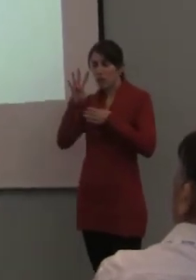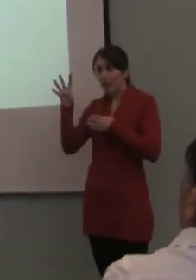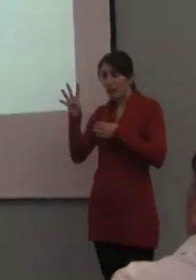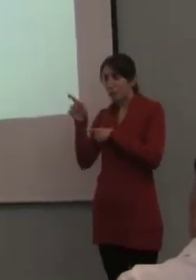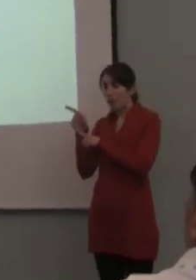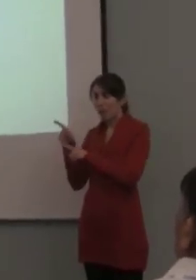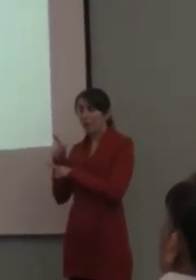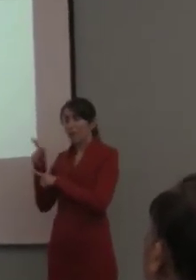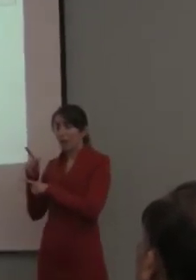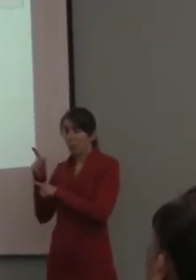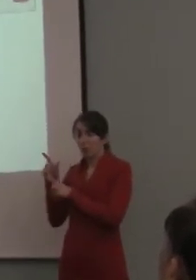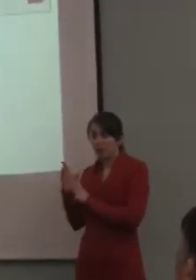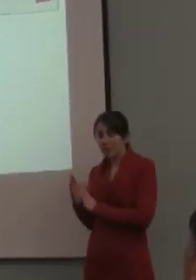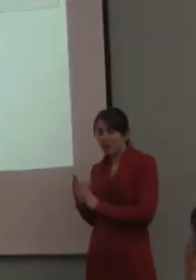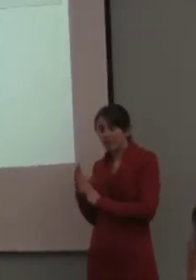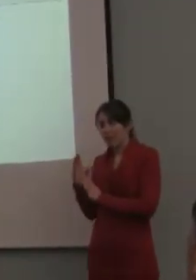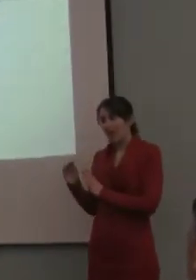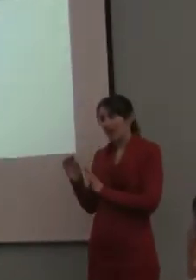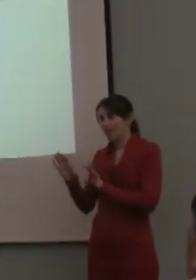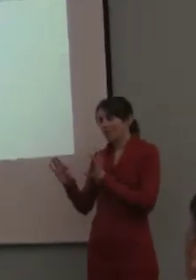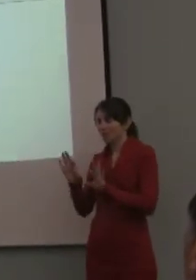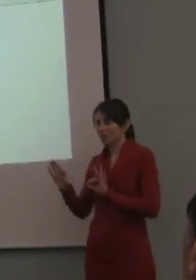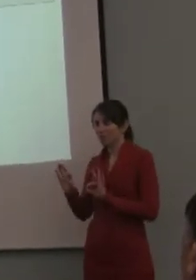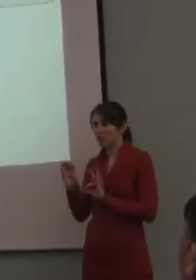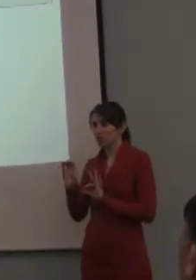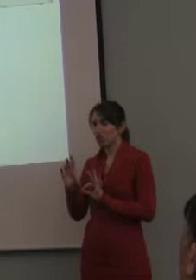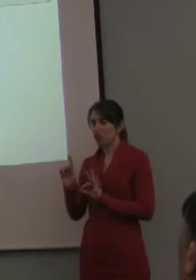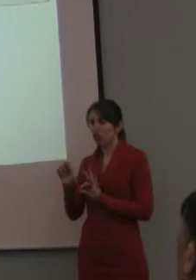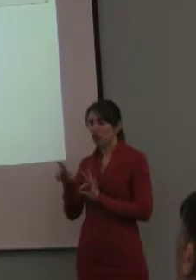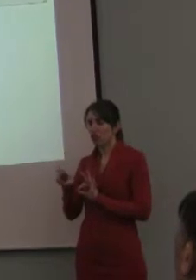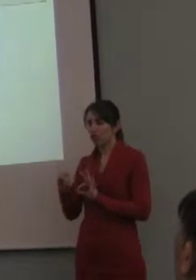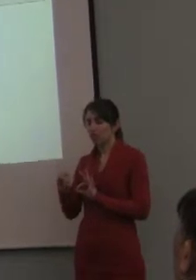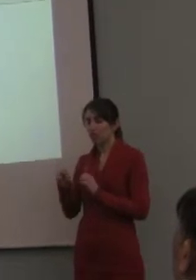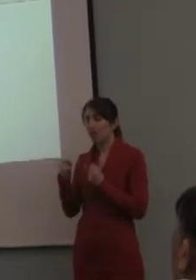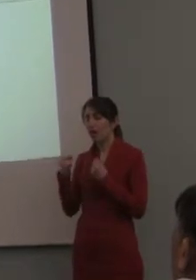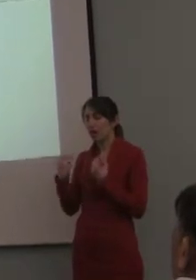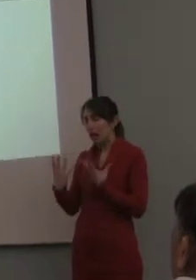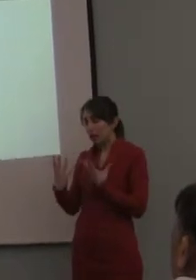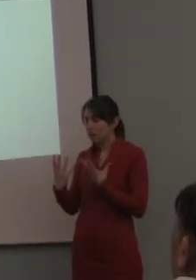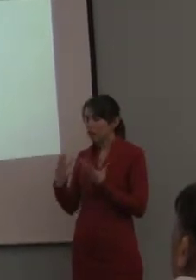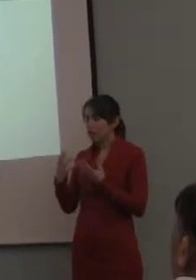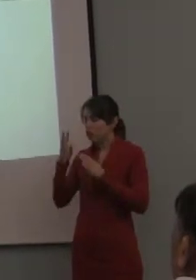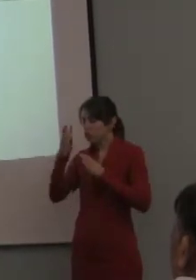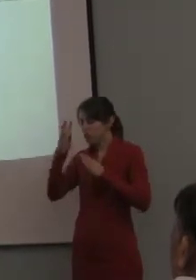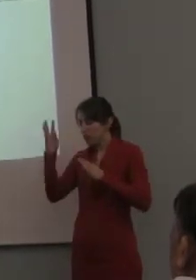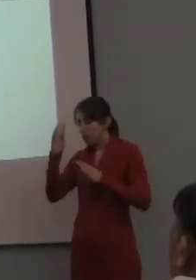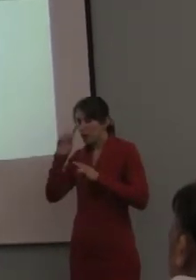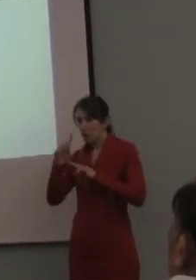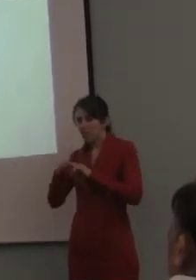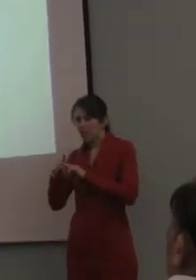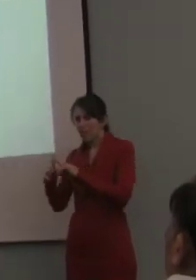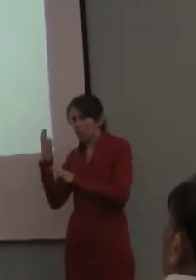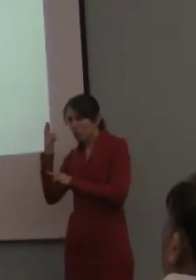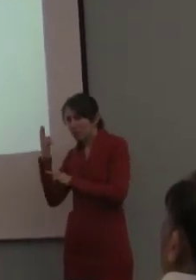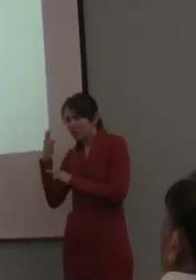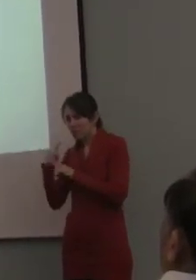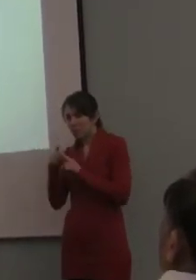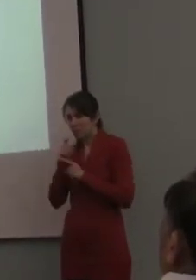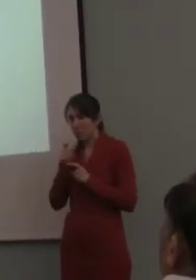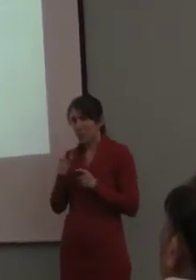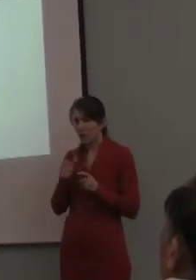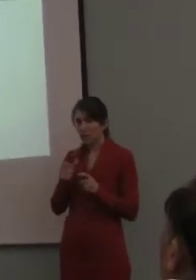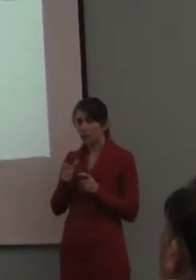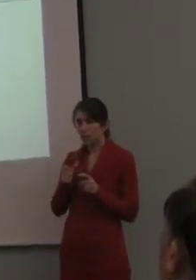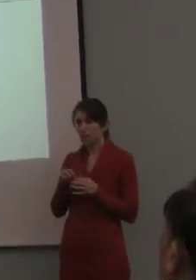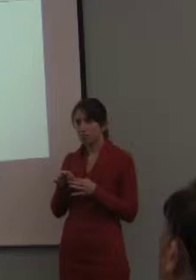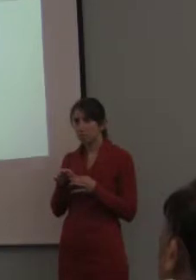curators. How to do something with it. We have a lot of it being created for a lot of different reasons. It's not managed or coordinated as it could